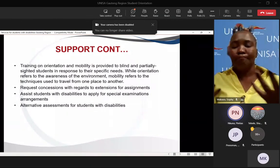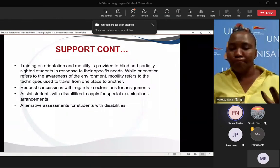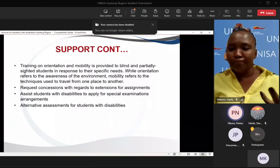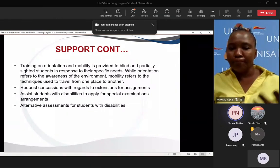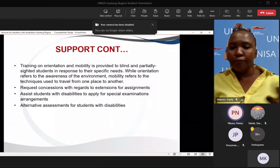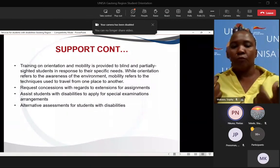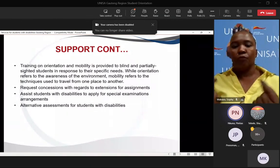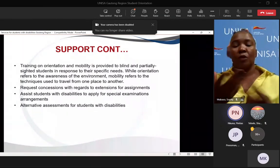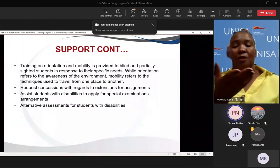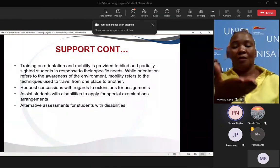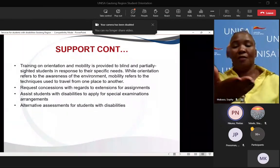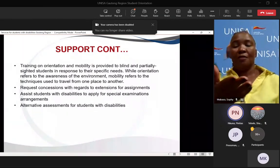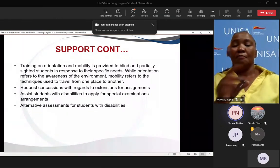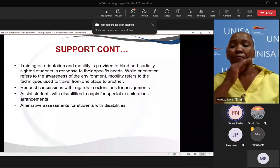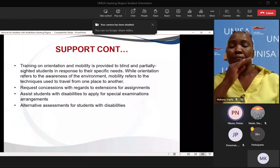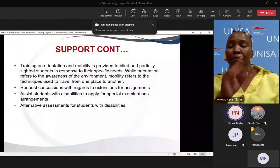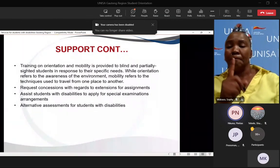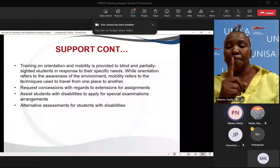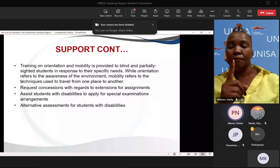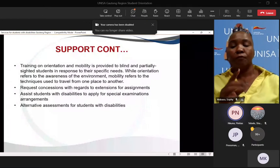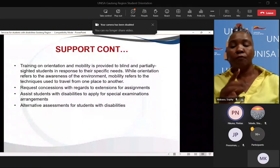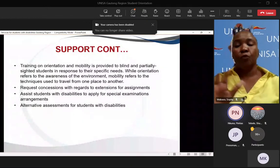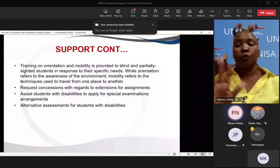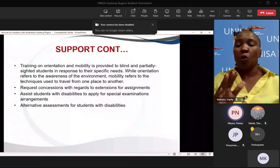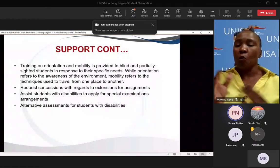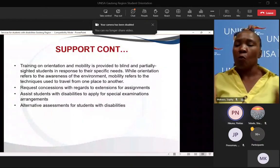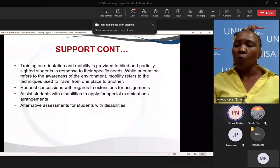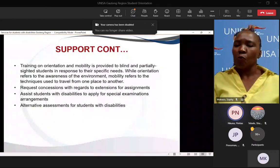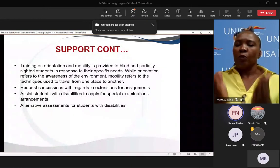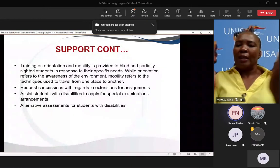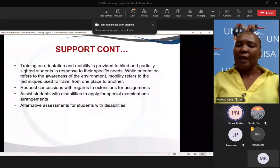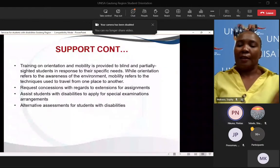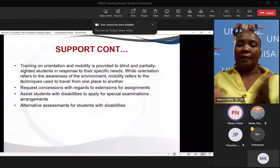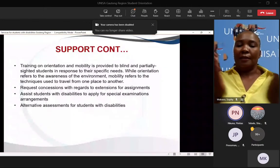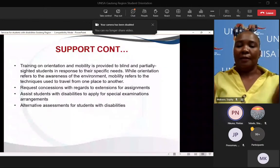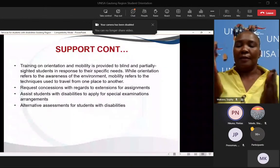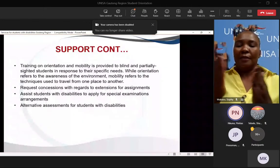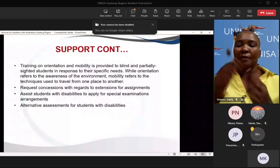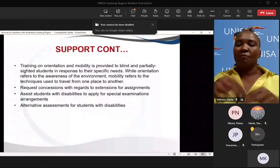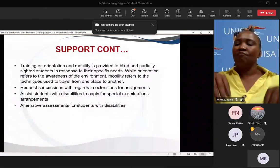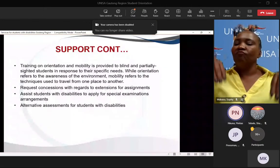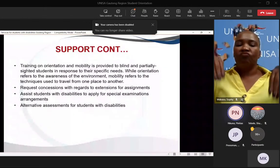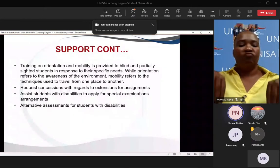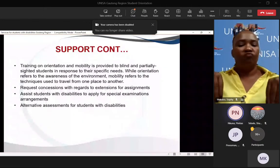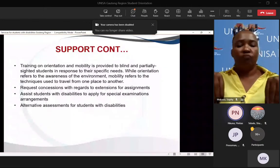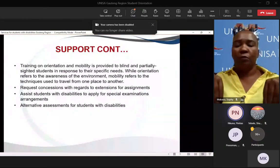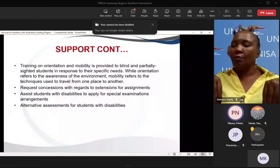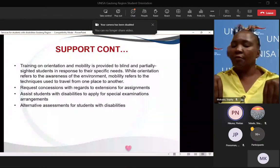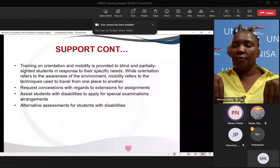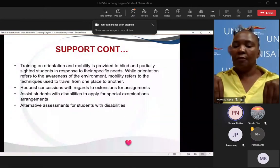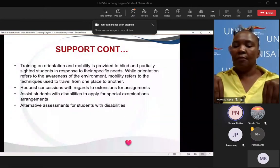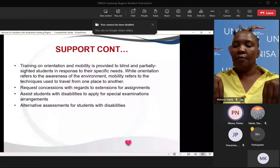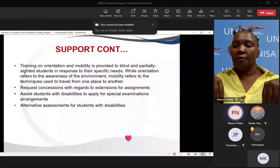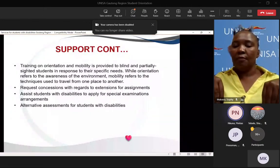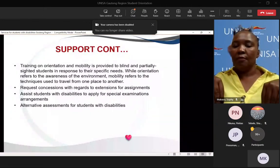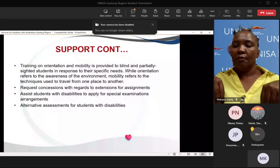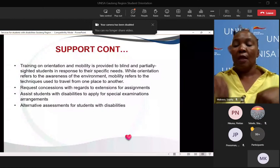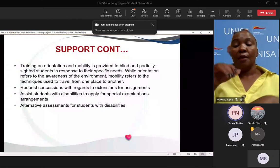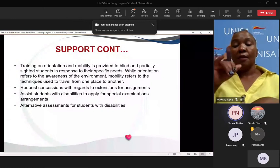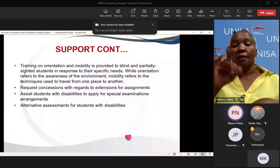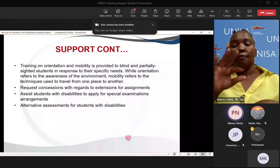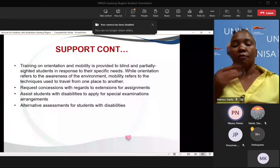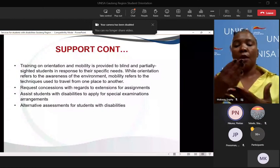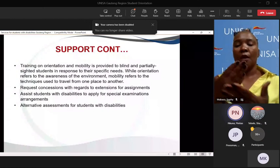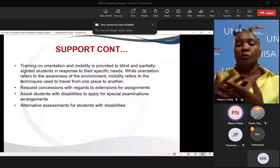and also doing ladies and gentlemen who don't condone laziness uh